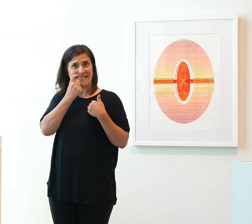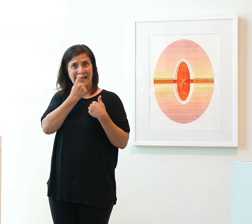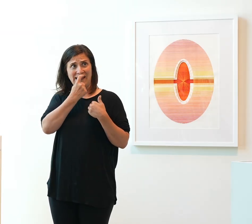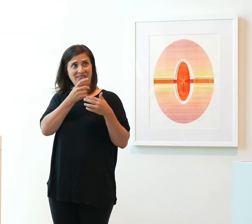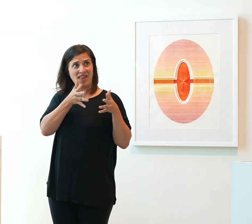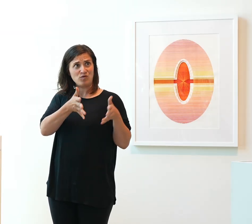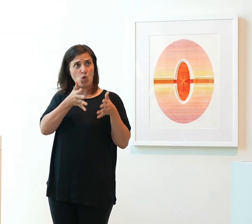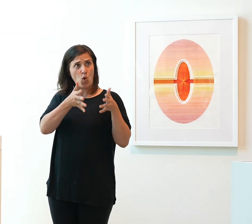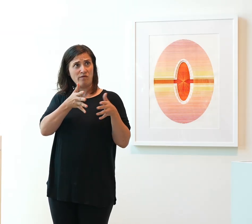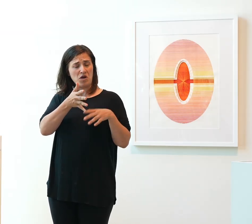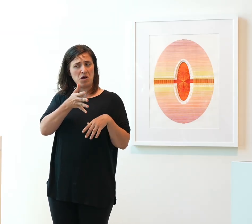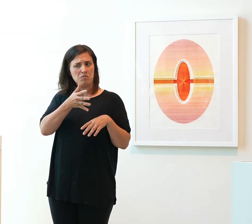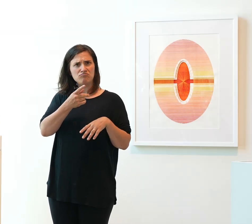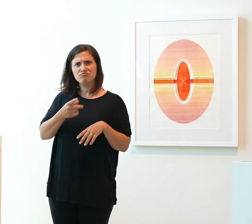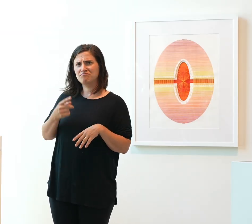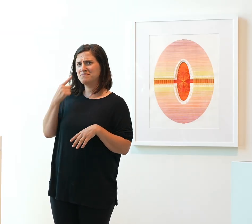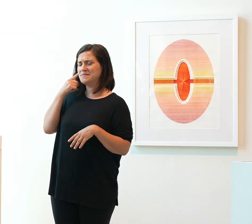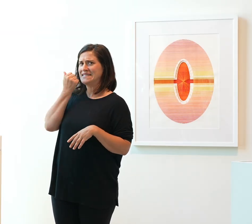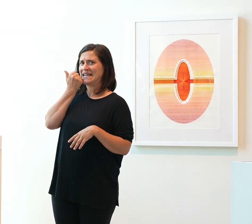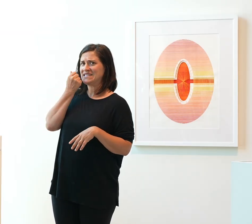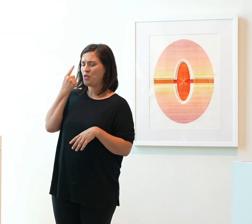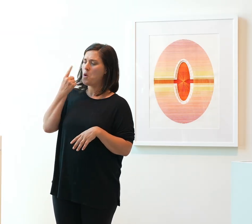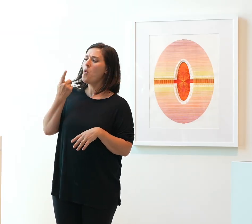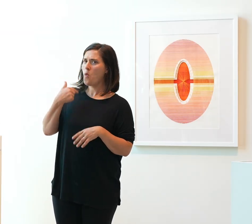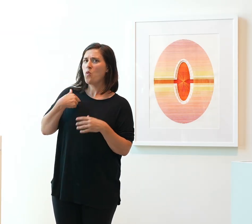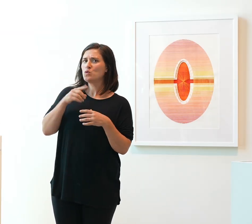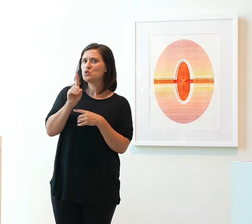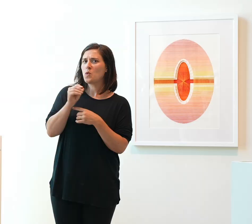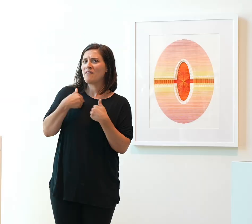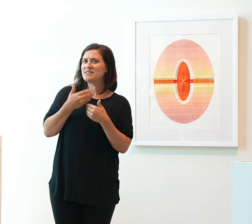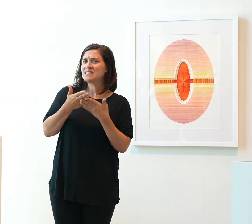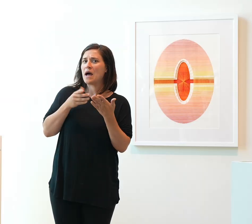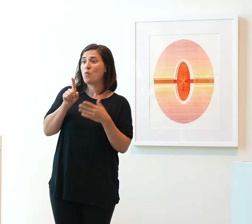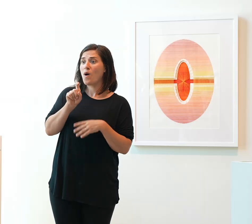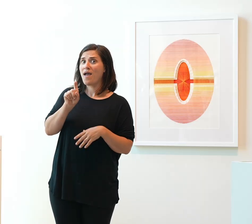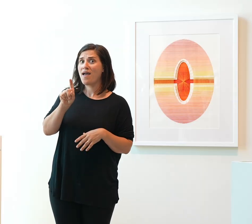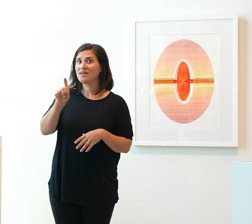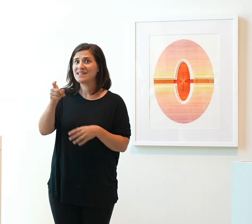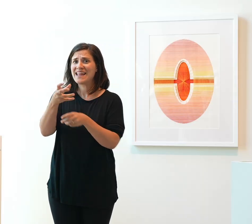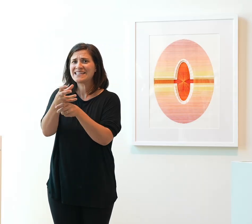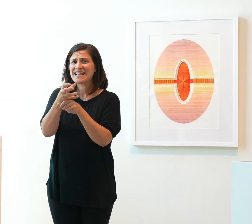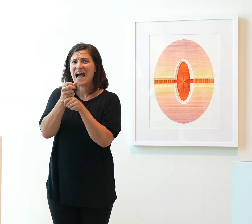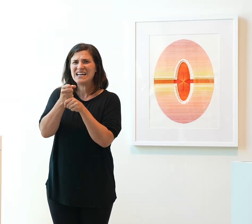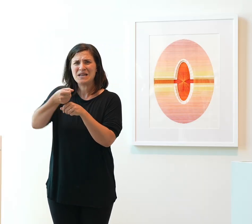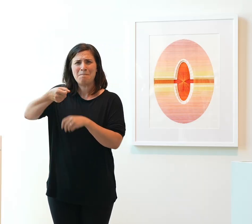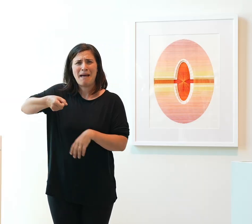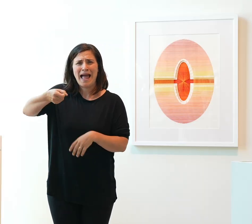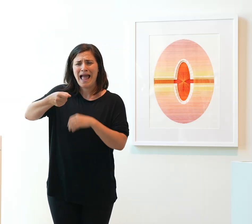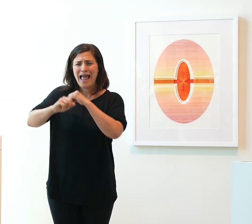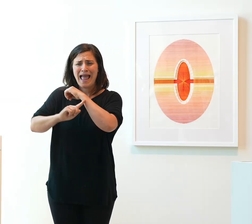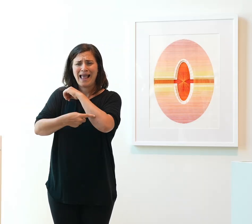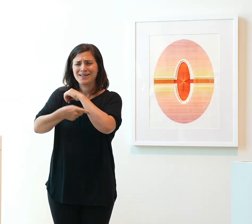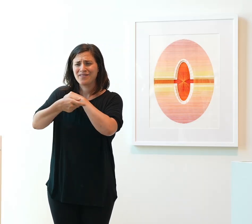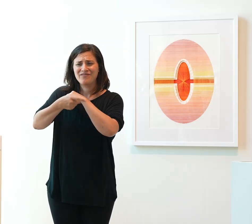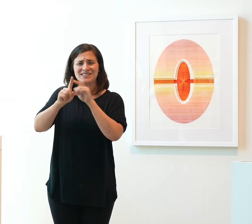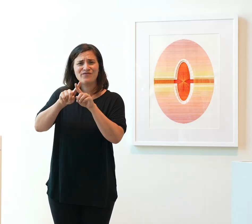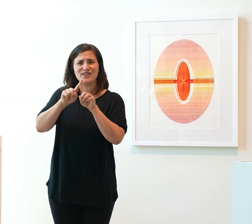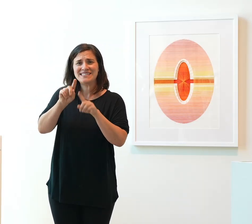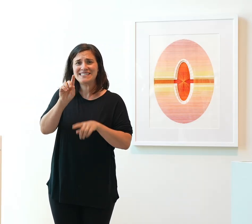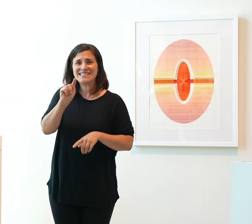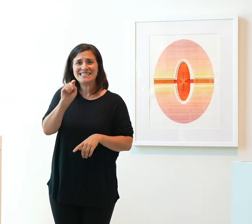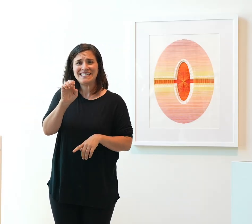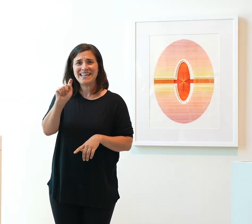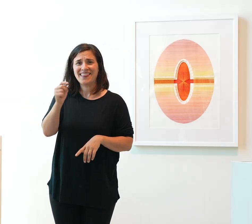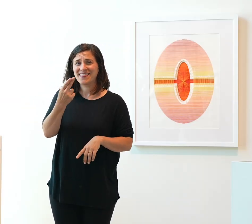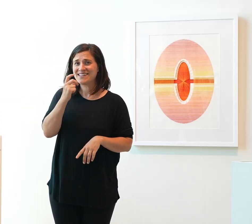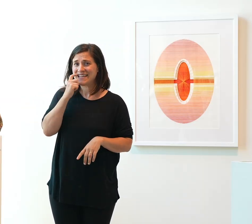they went back and they had some displays, and he came out and gave me this bag of teeth. And they weren't real, you know,